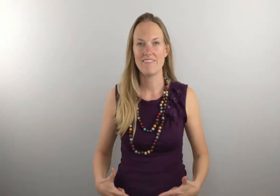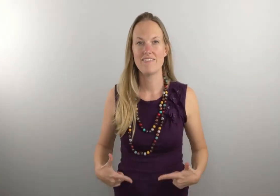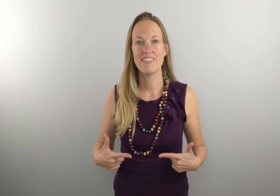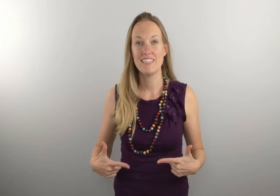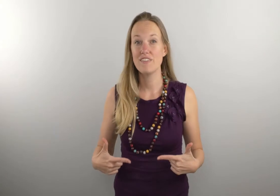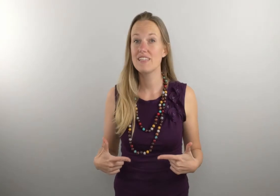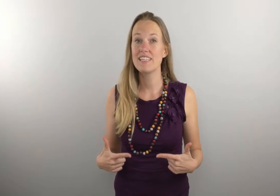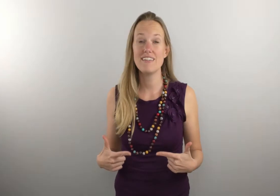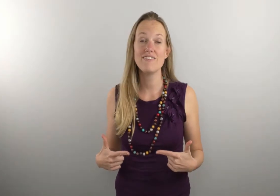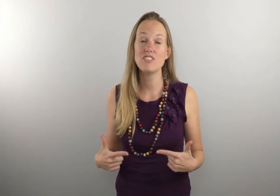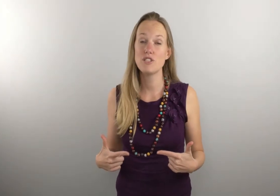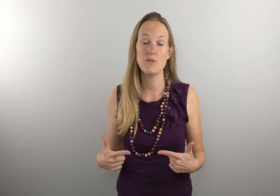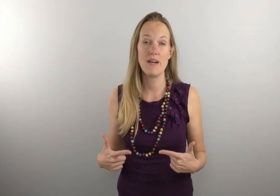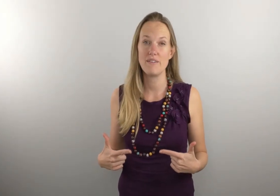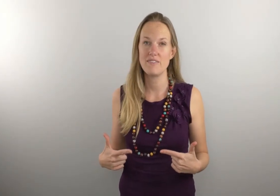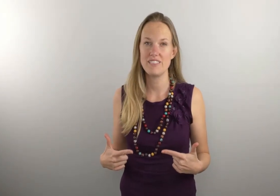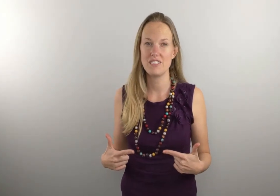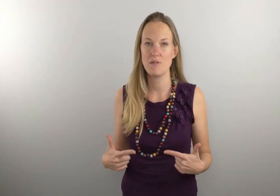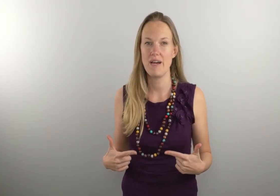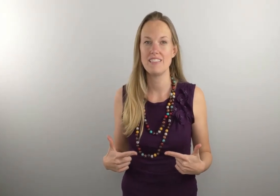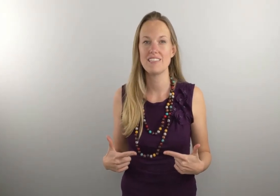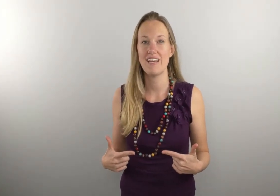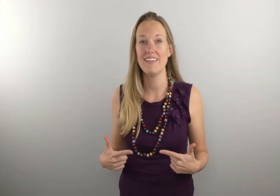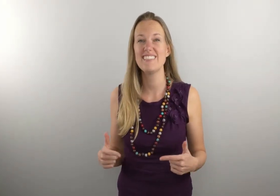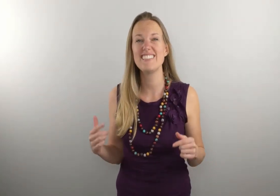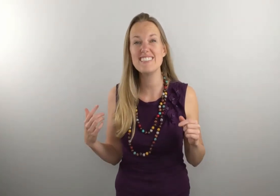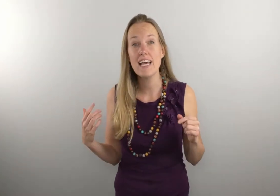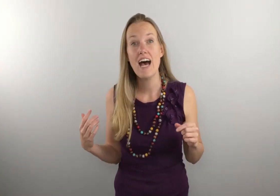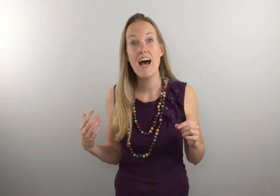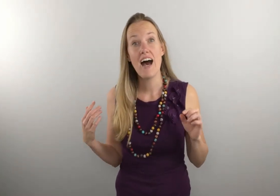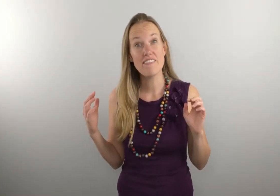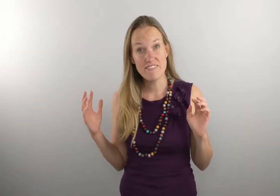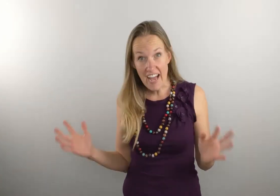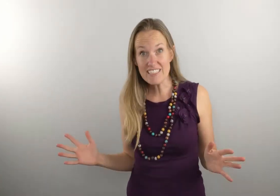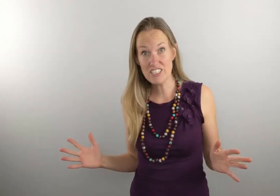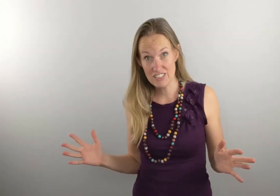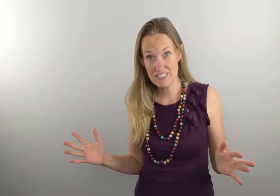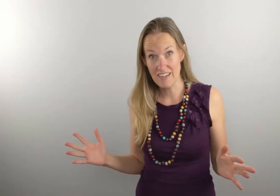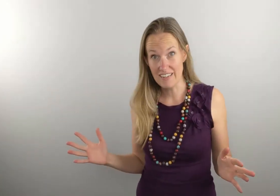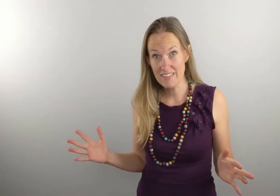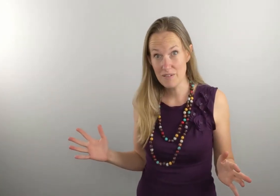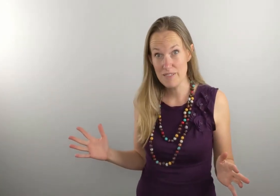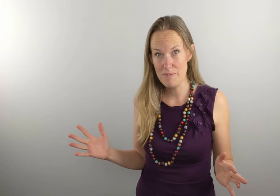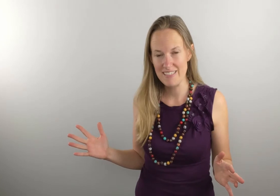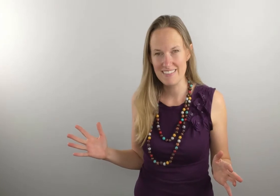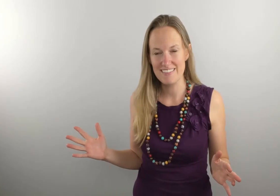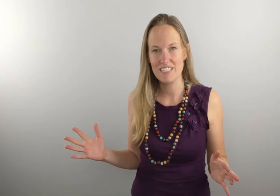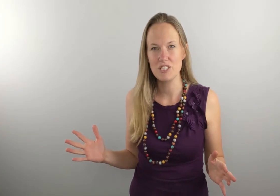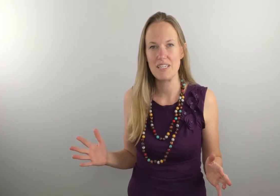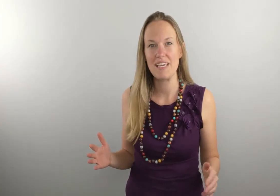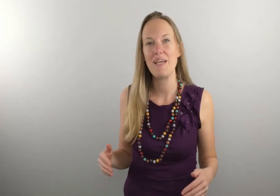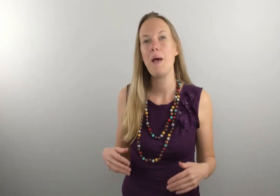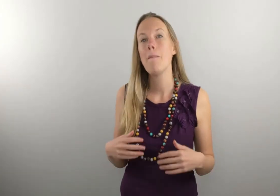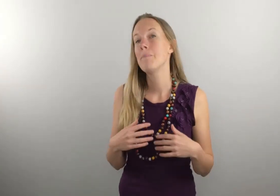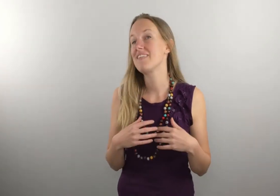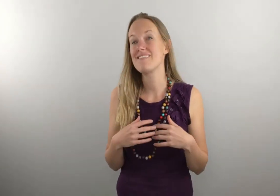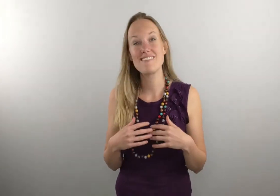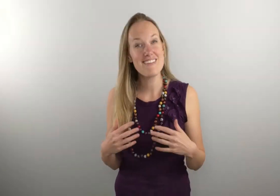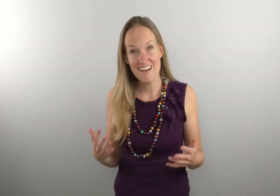life. You can leave to out if it's too much, okay? This is a faster song, which makes it a little tricky, but there's not a